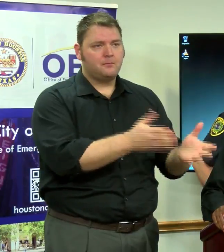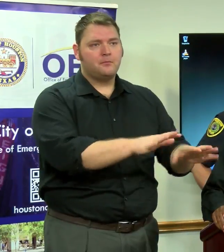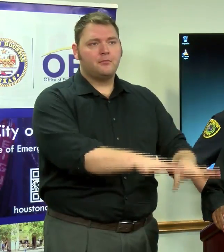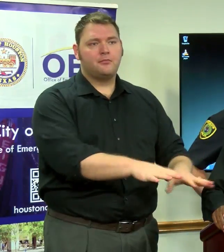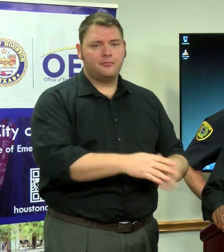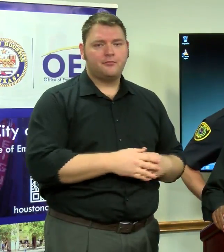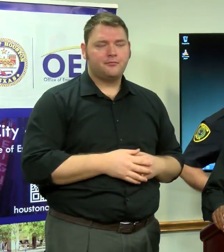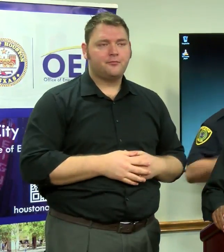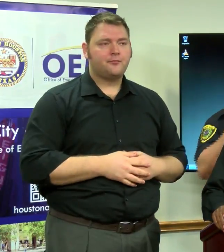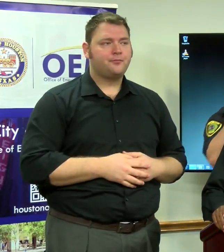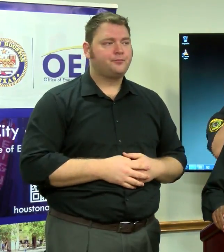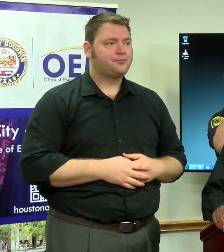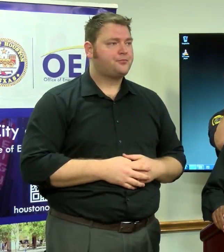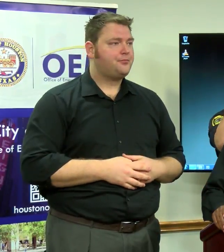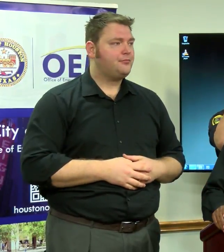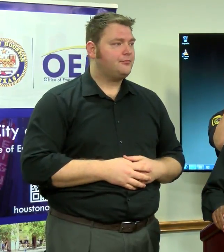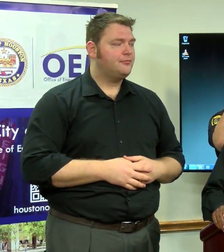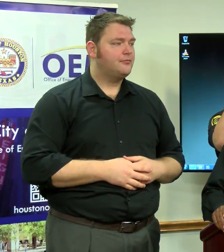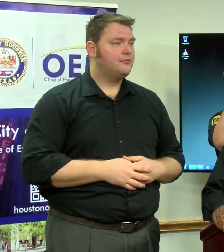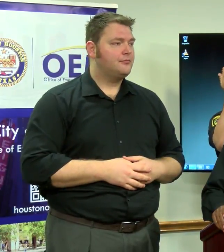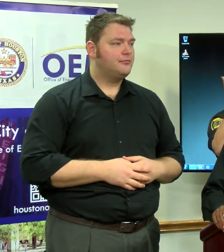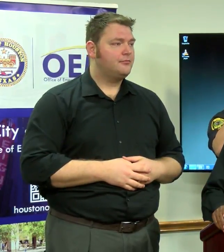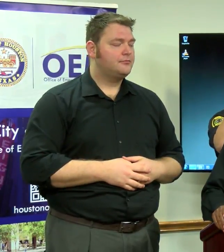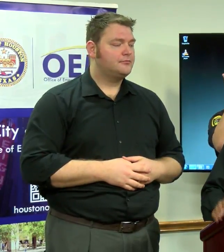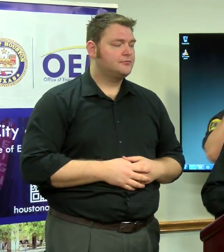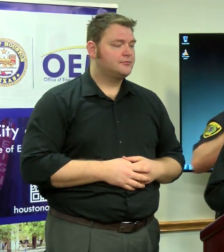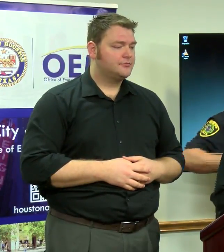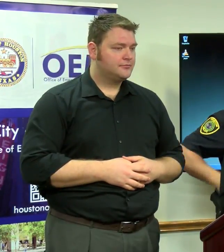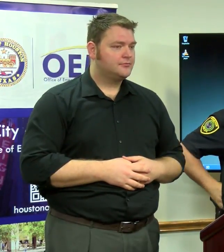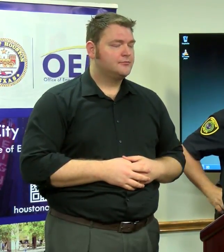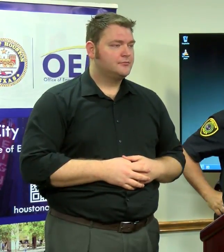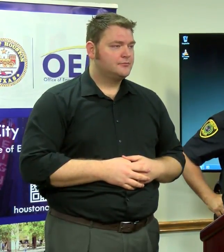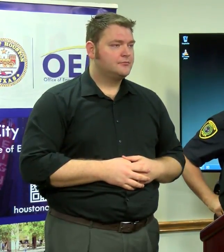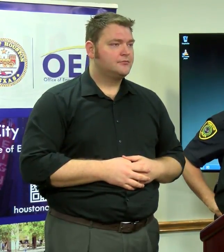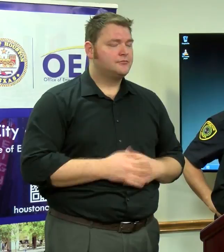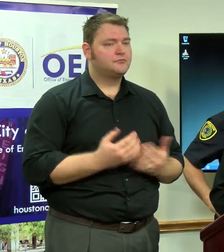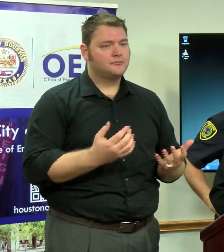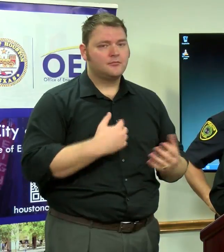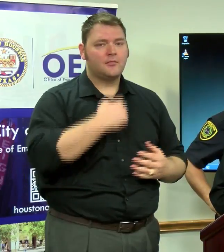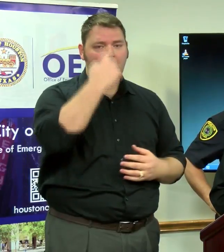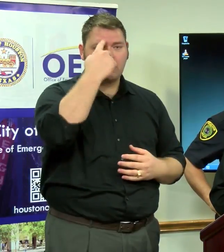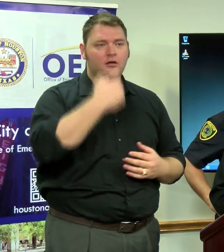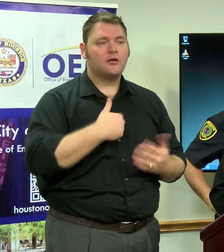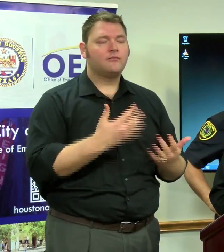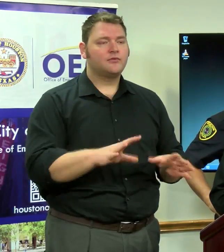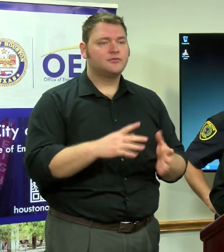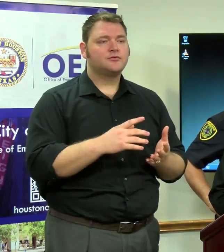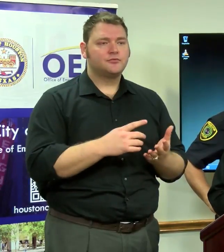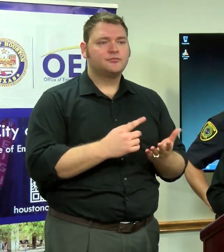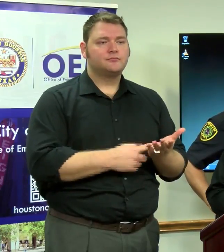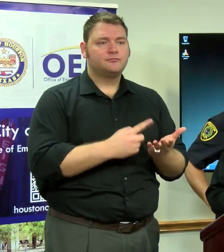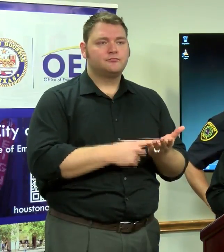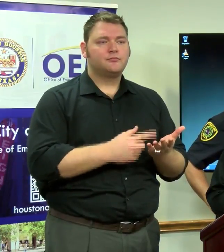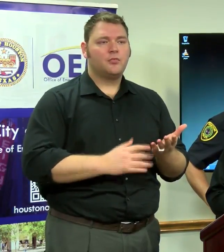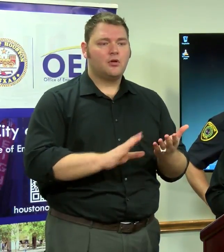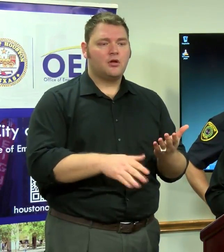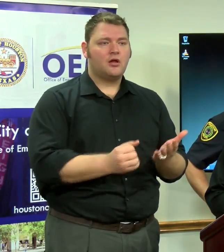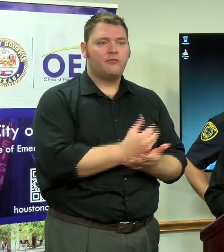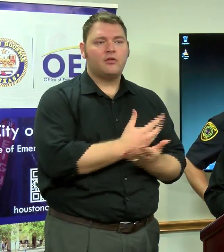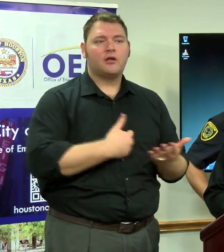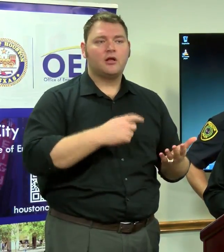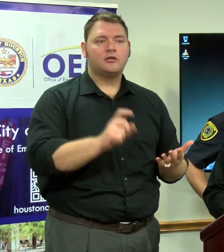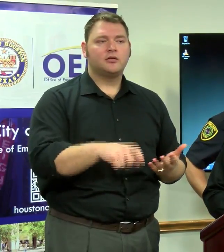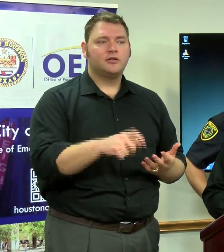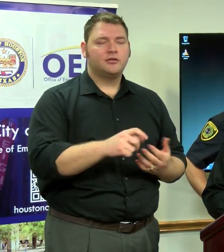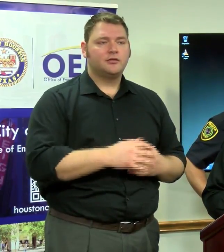crisis. I think I have covered all that I I needed to